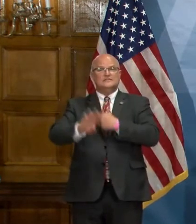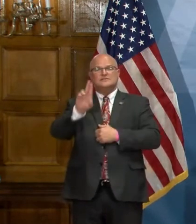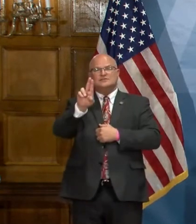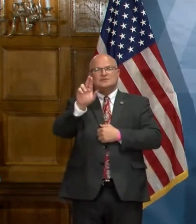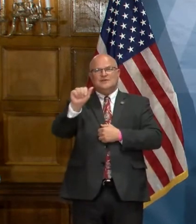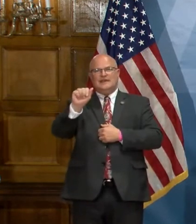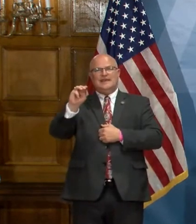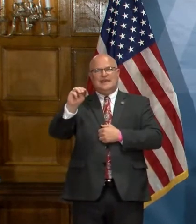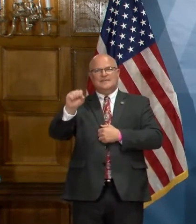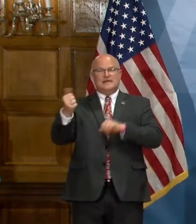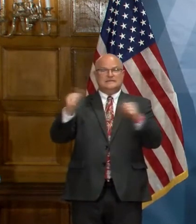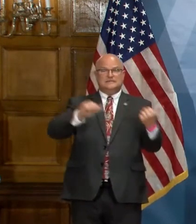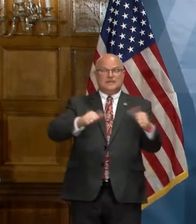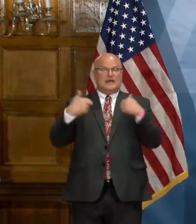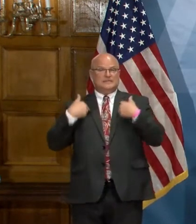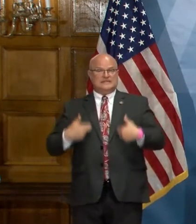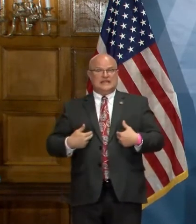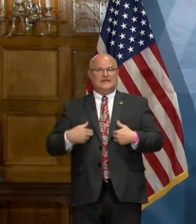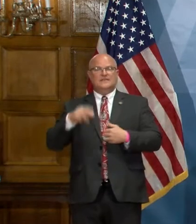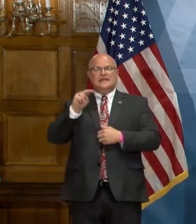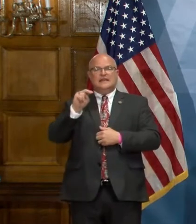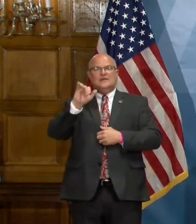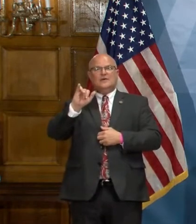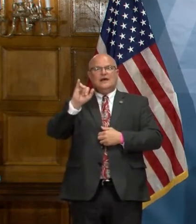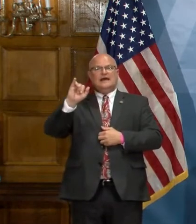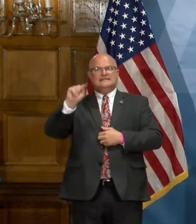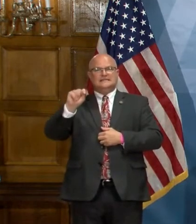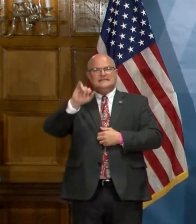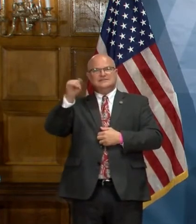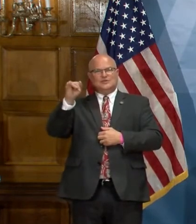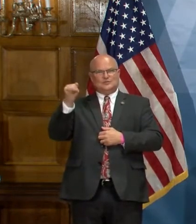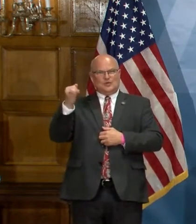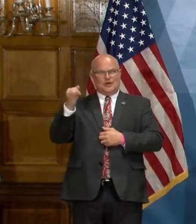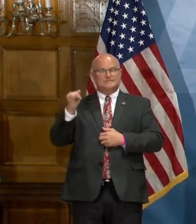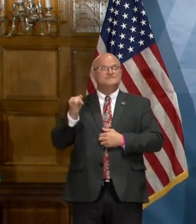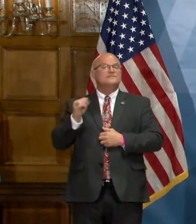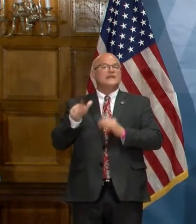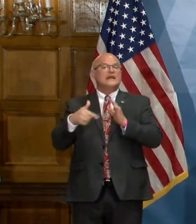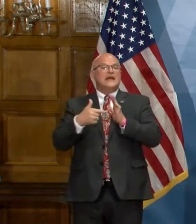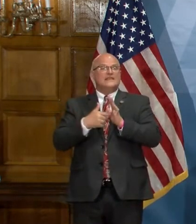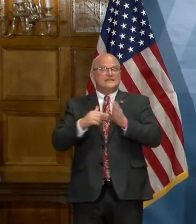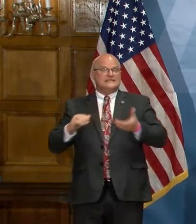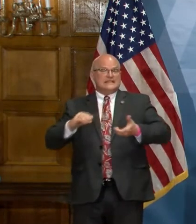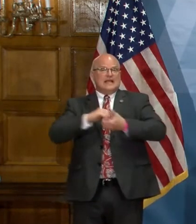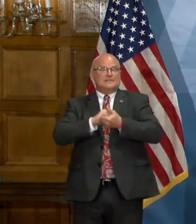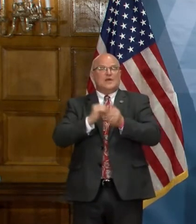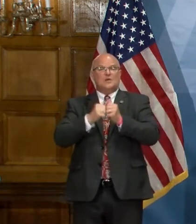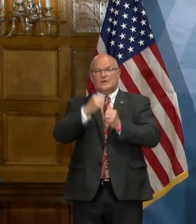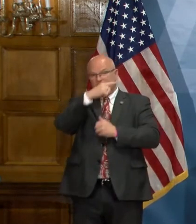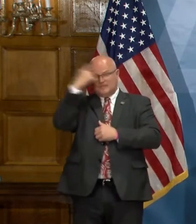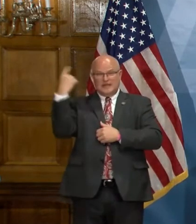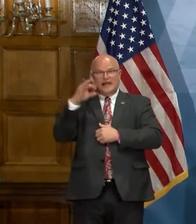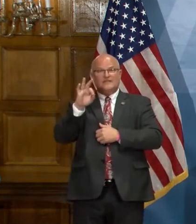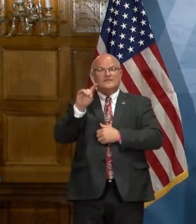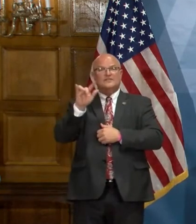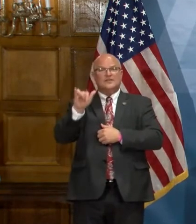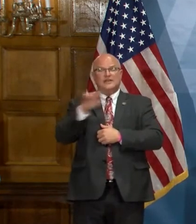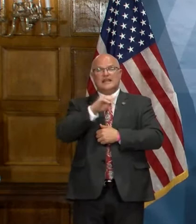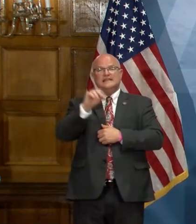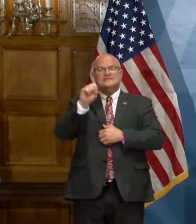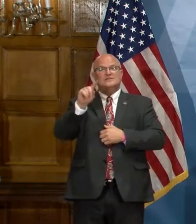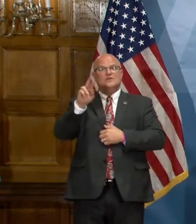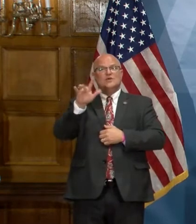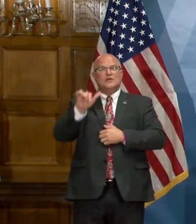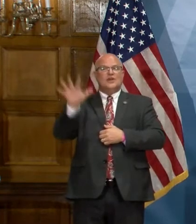UAMS, Baptist Health, and NYIT Jonesboro. In addition, collaboration with Black fraternity and sorority